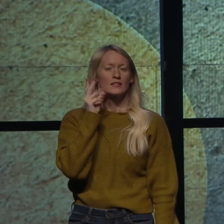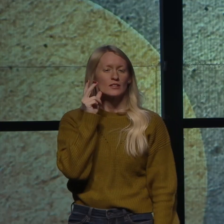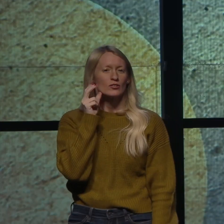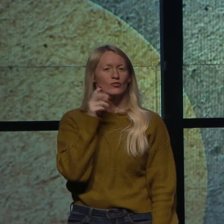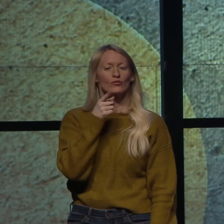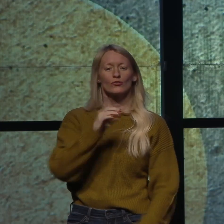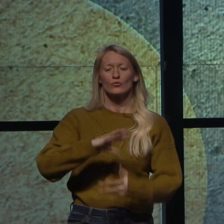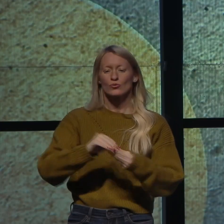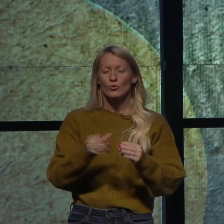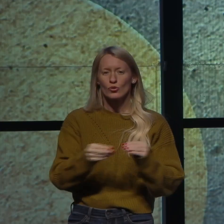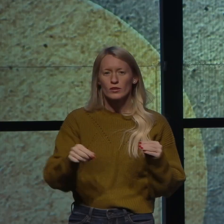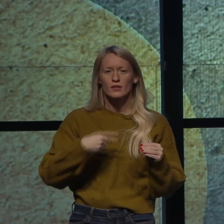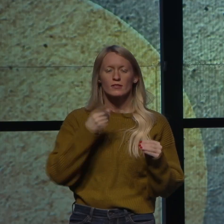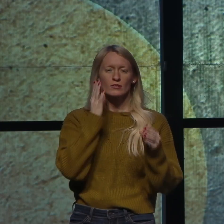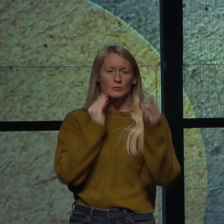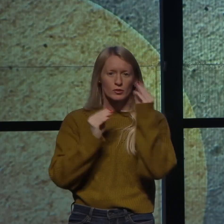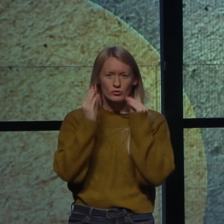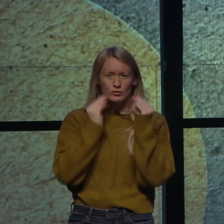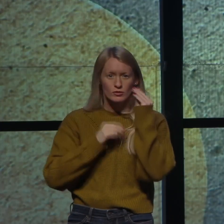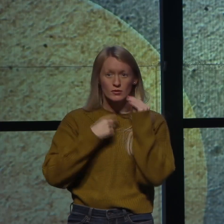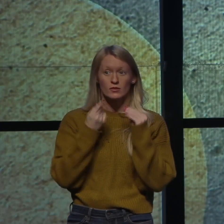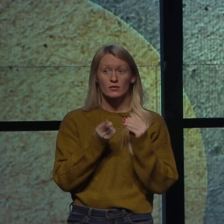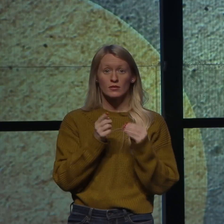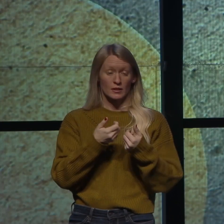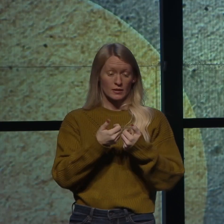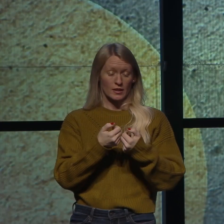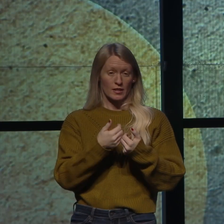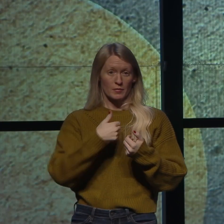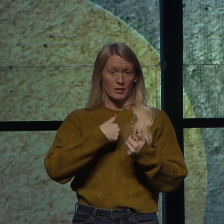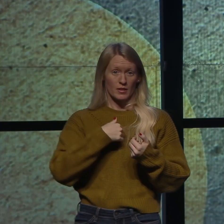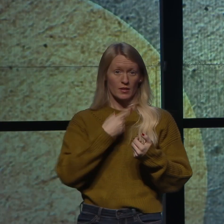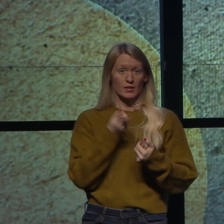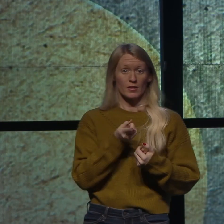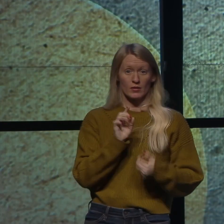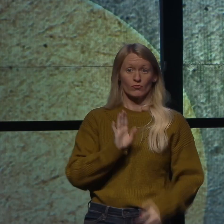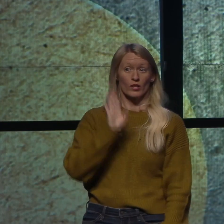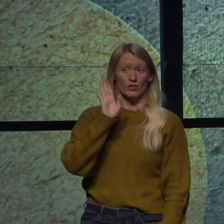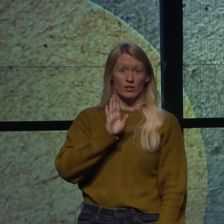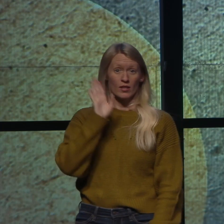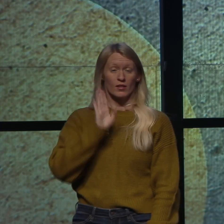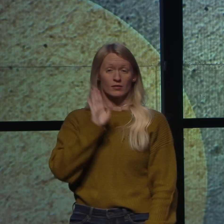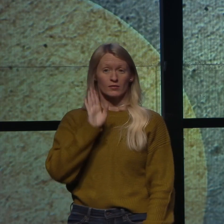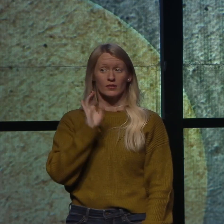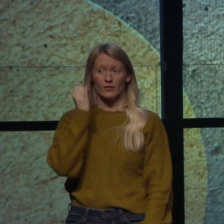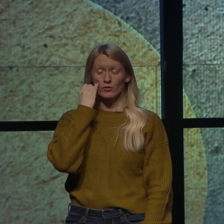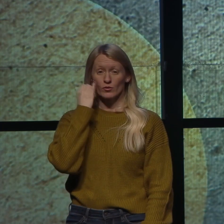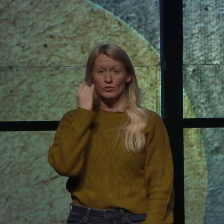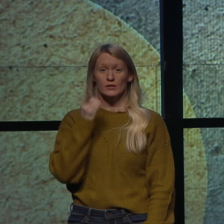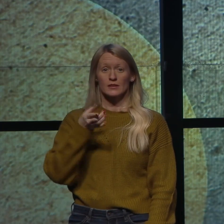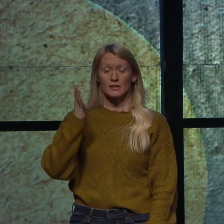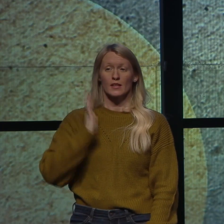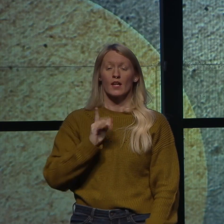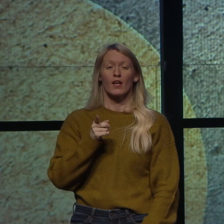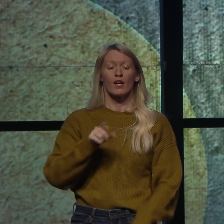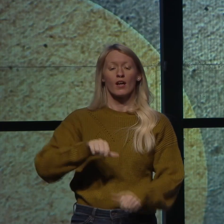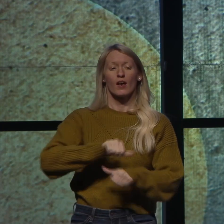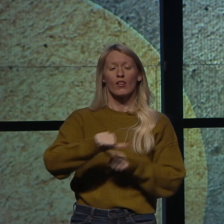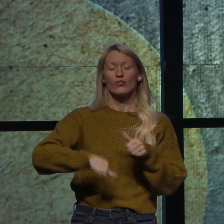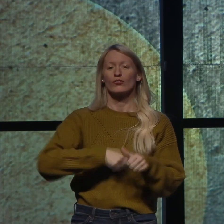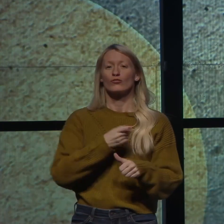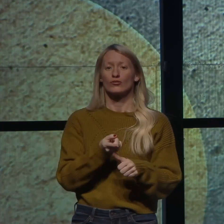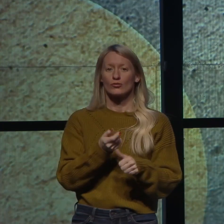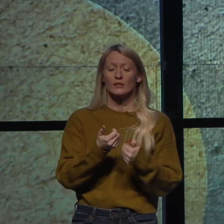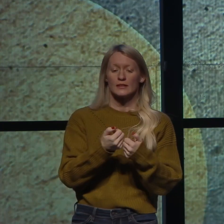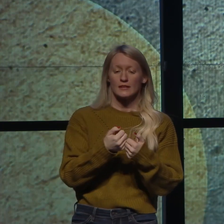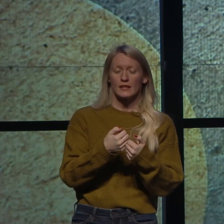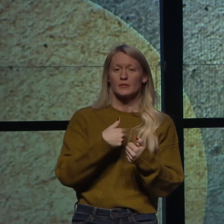or whiskey, you've sent me a text message and I've actually responded. Raise your hand up nice and high. So if you're a guest, you can look around and see it's not a lie. I